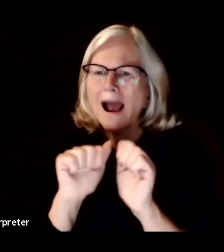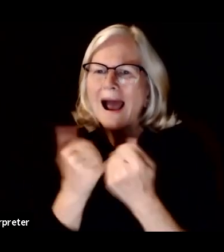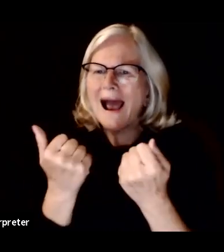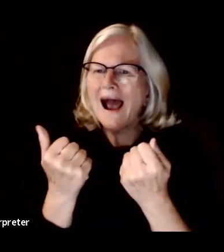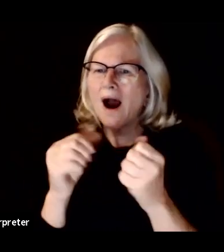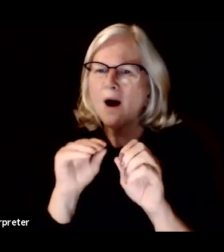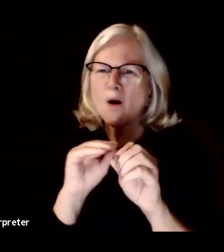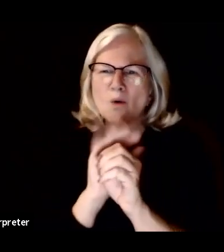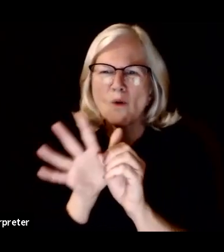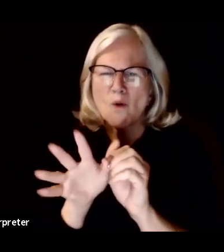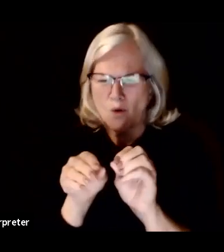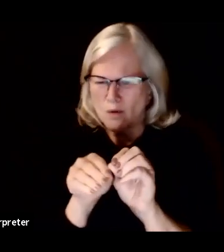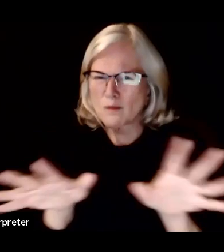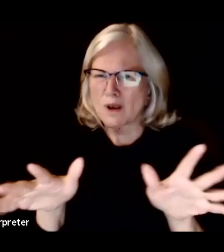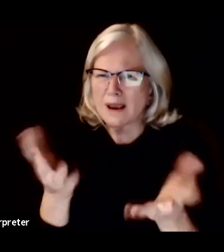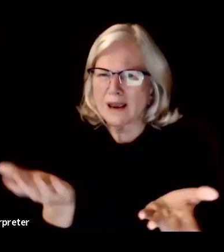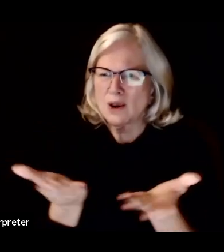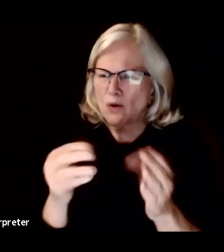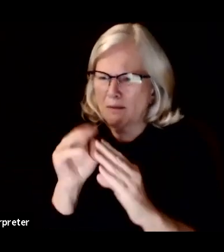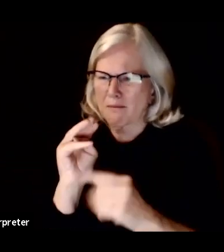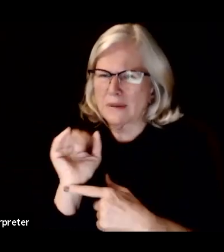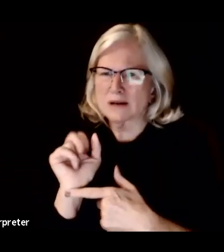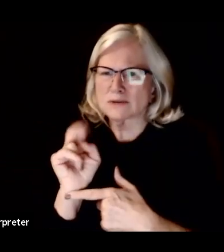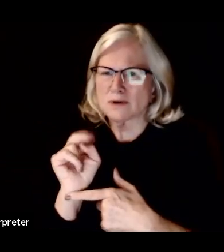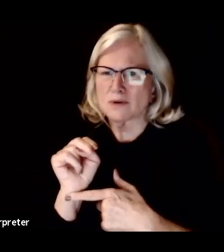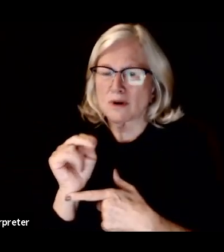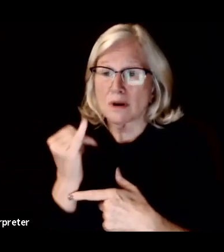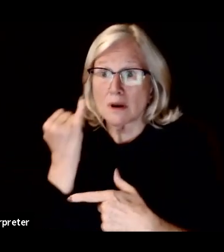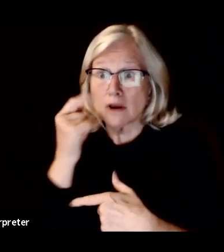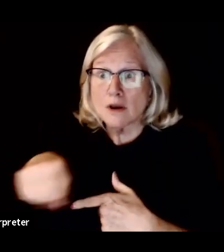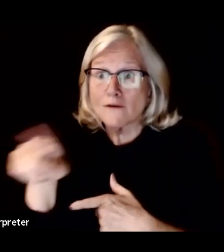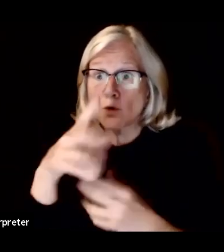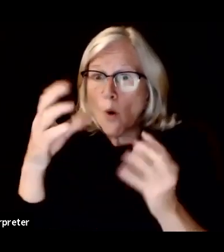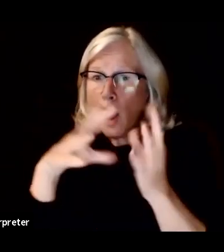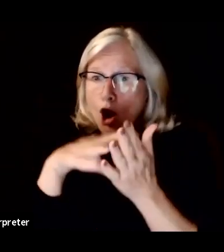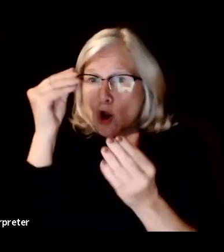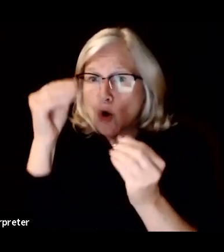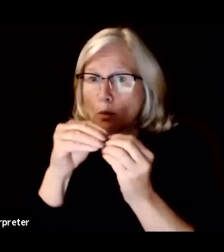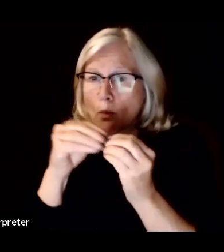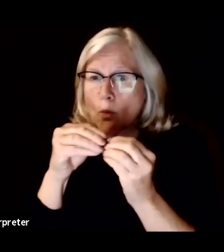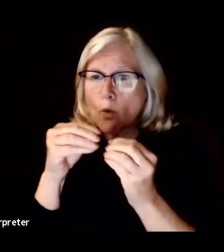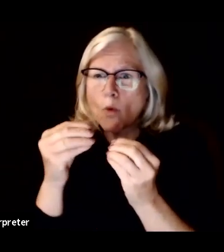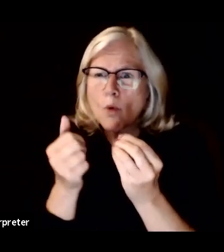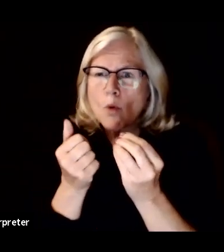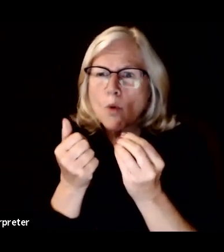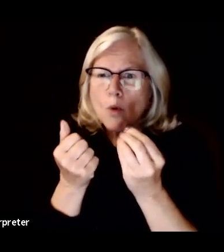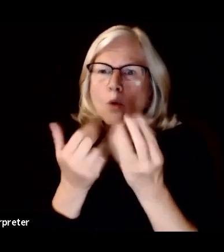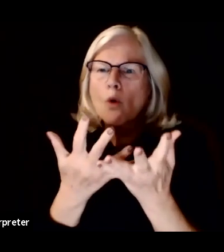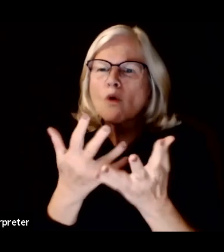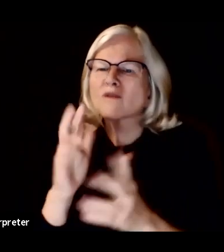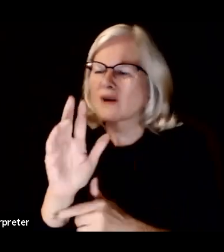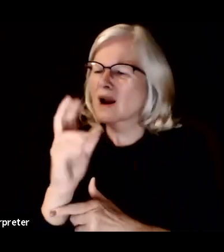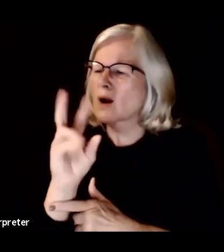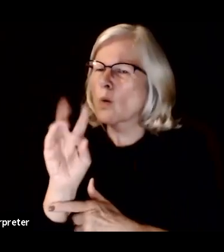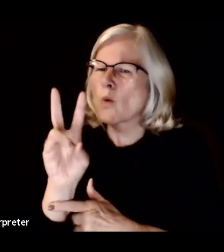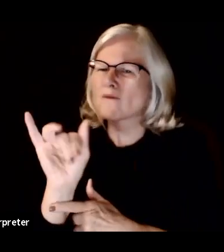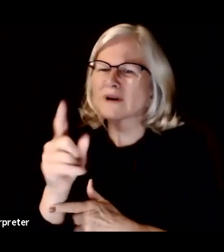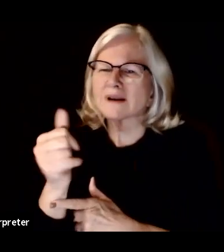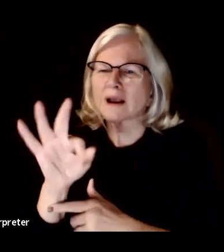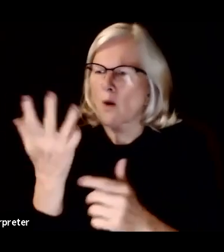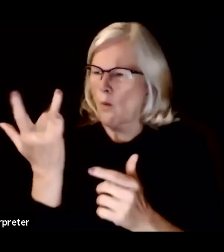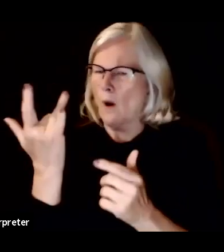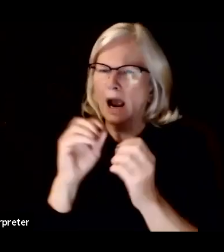communities, to learn more about what caused COVID-19 to spread in certain areas, to learn more